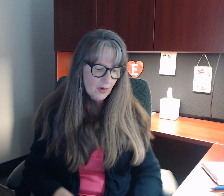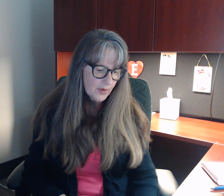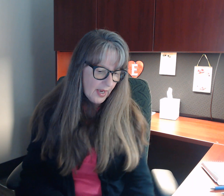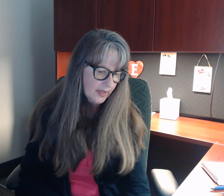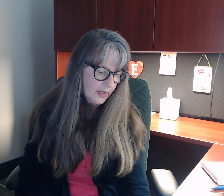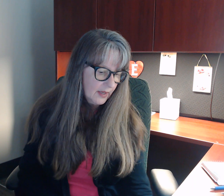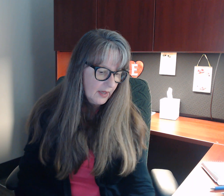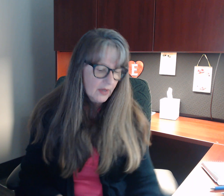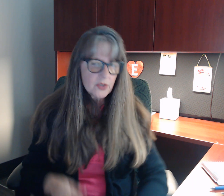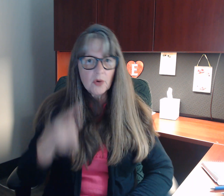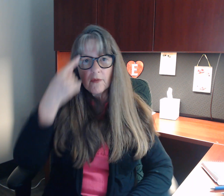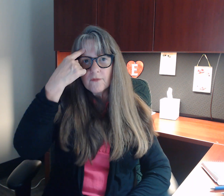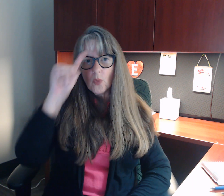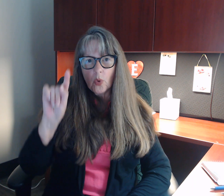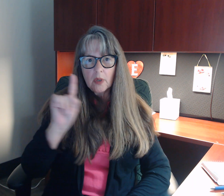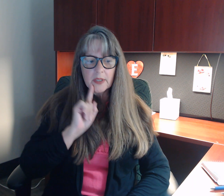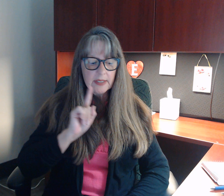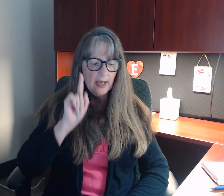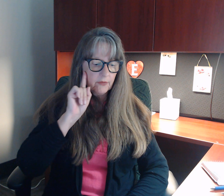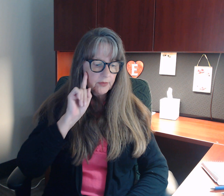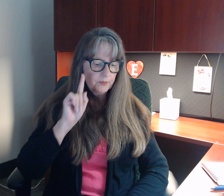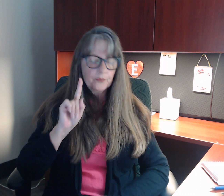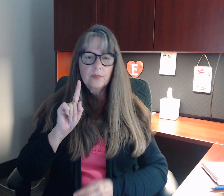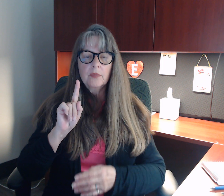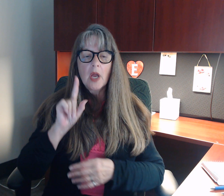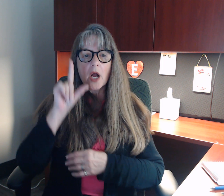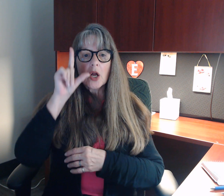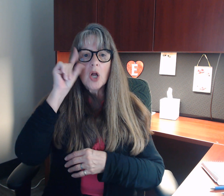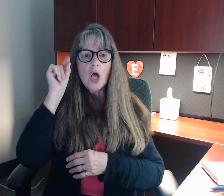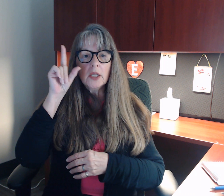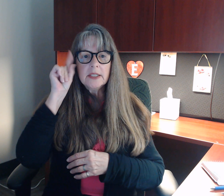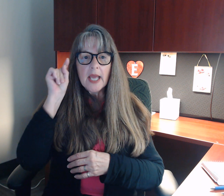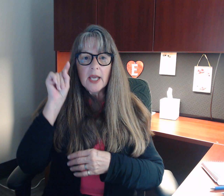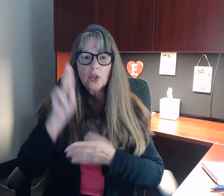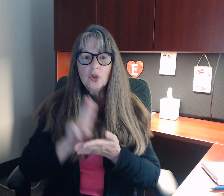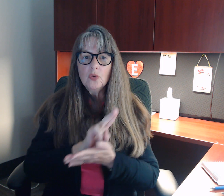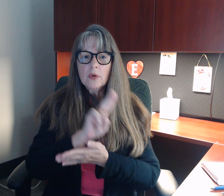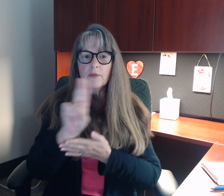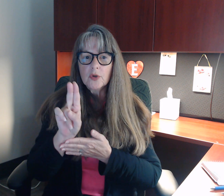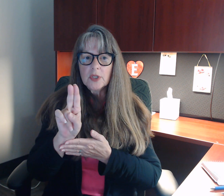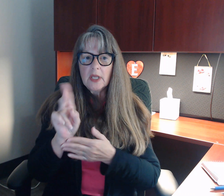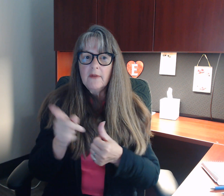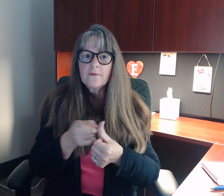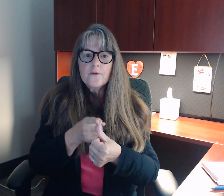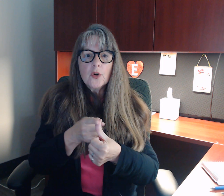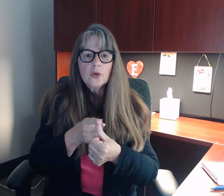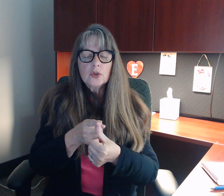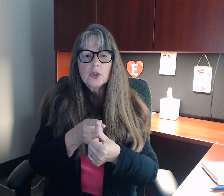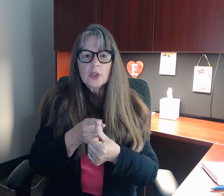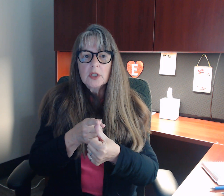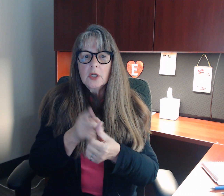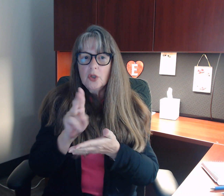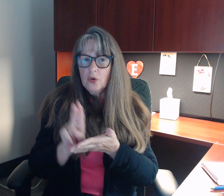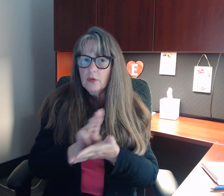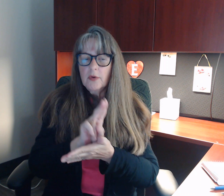Okay, so for deaf. Gallaudet University, first